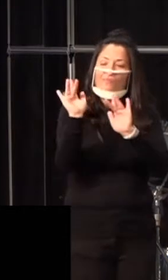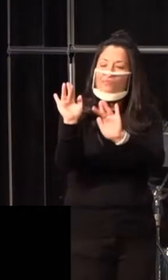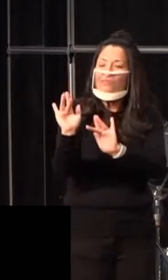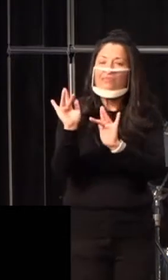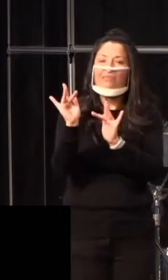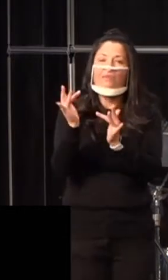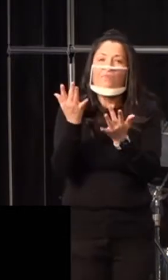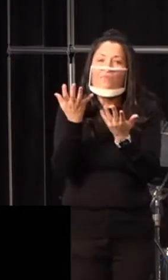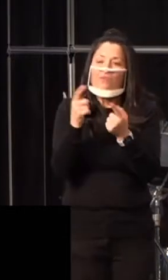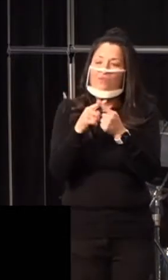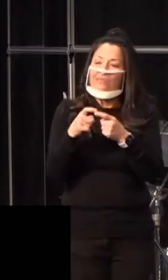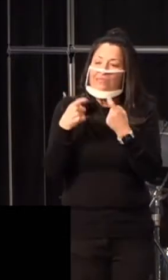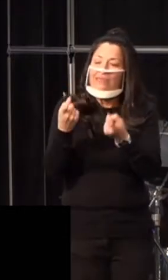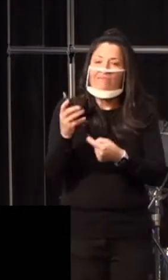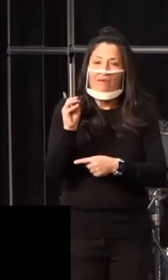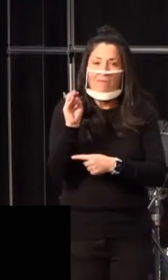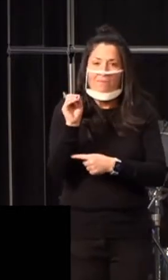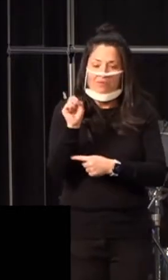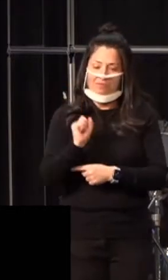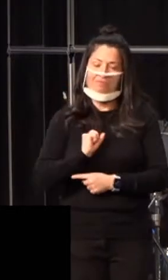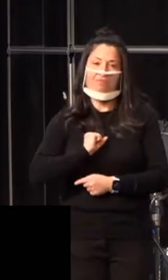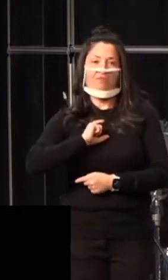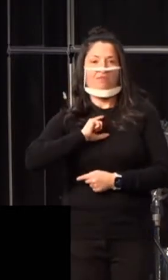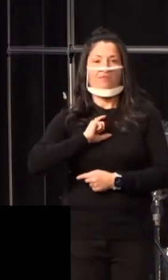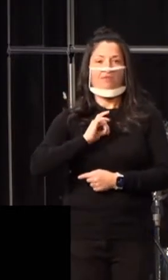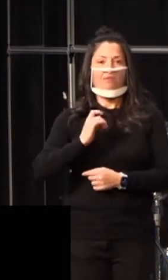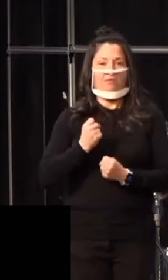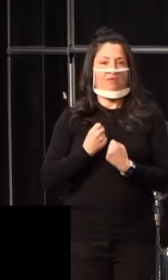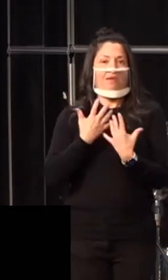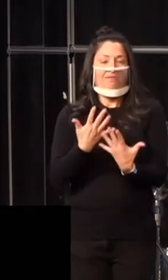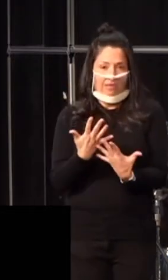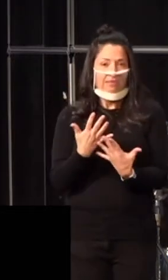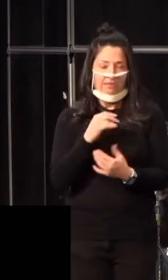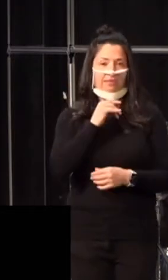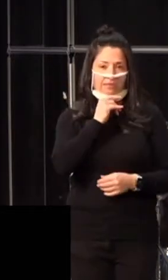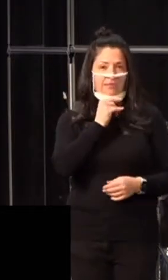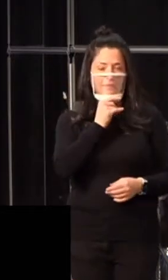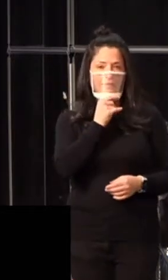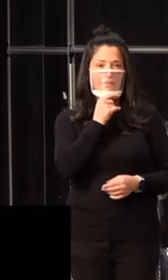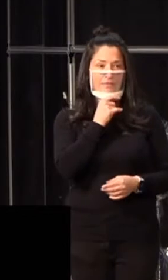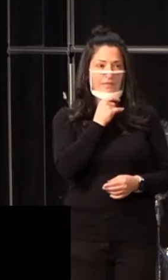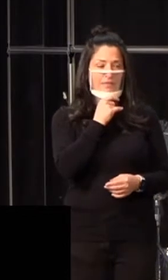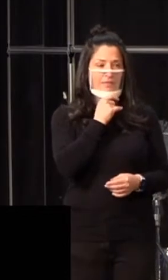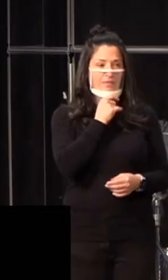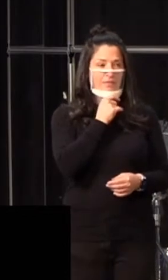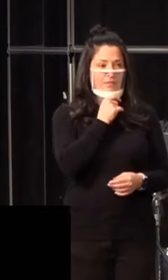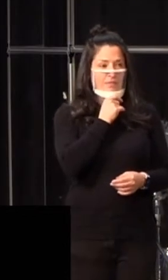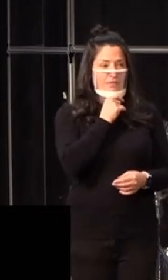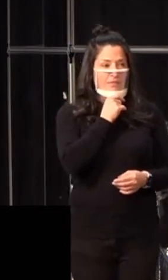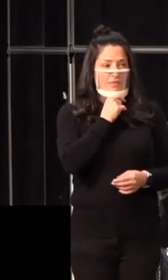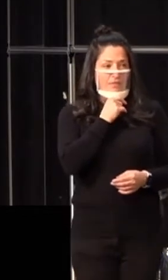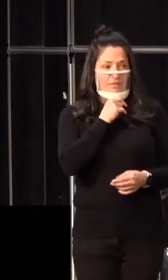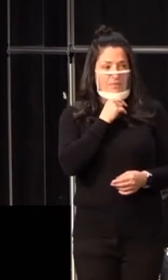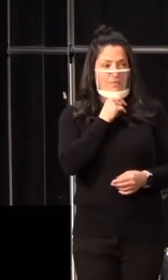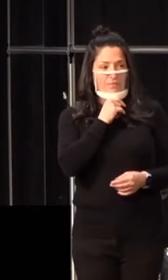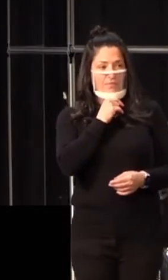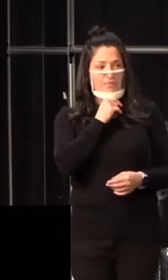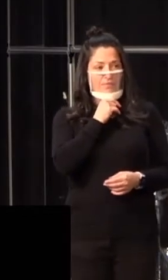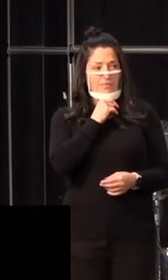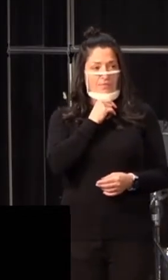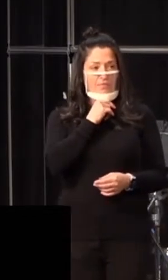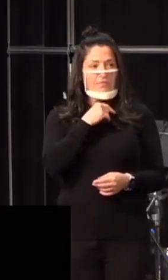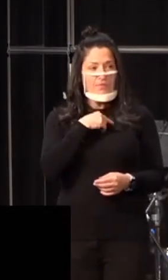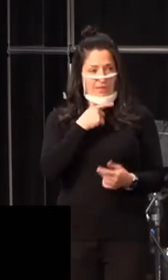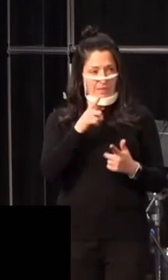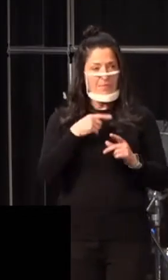in Moses. So verses 2 through 9 are a great text where God sort of comes alongside him and says, hey, let me instill confidence in you